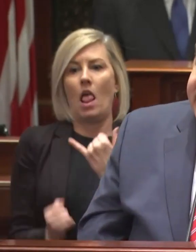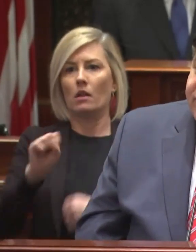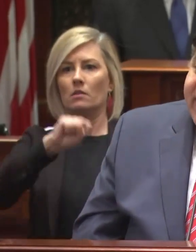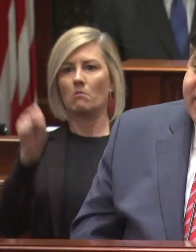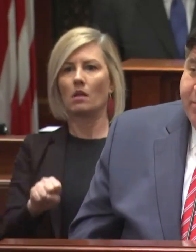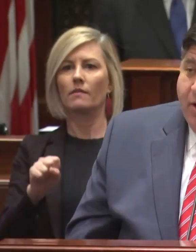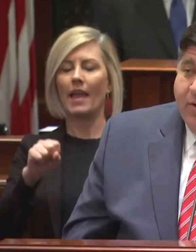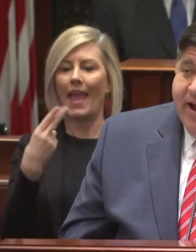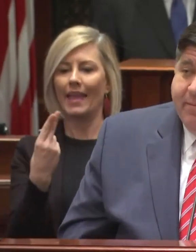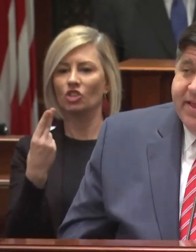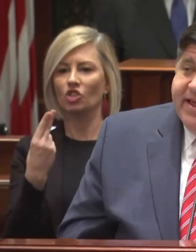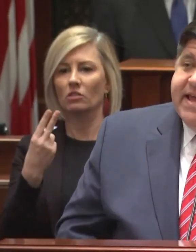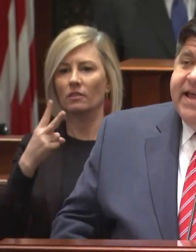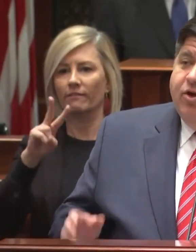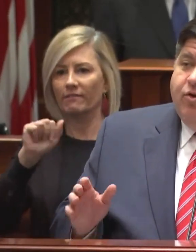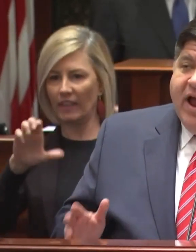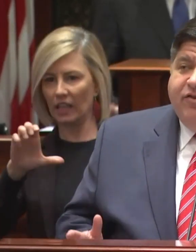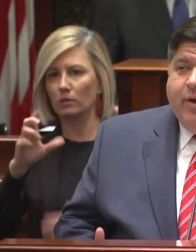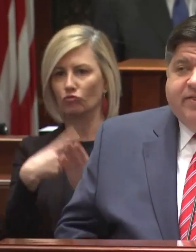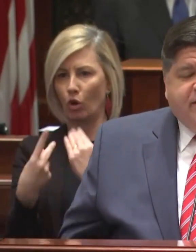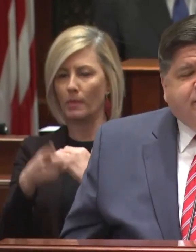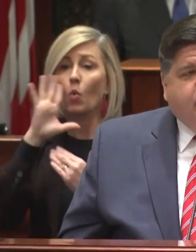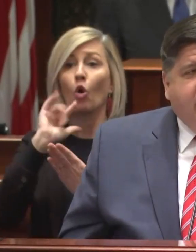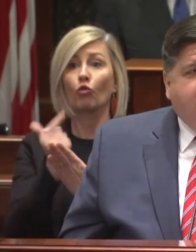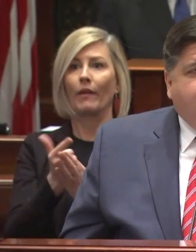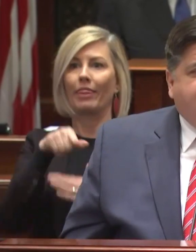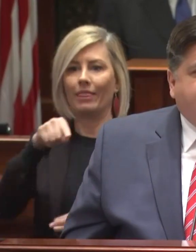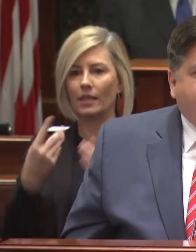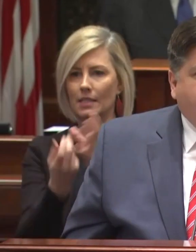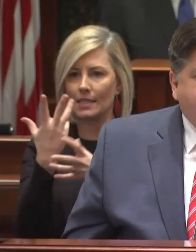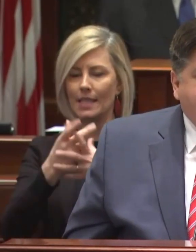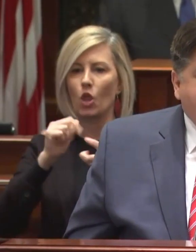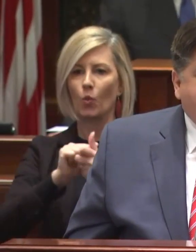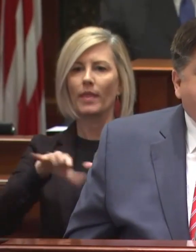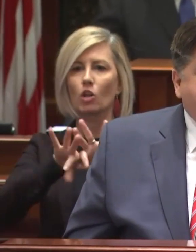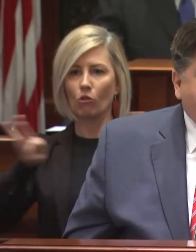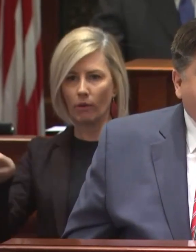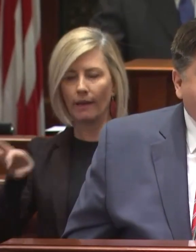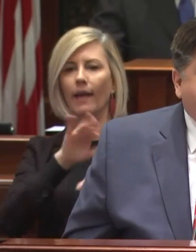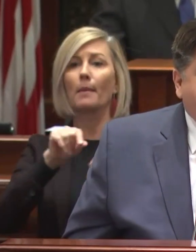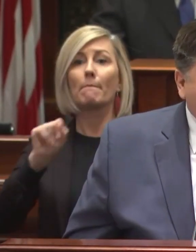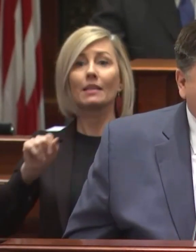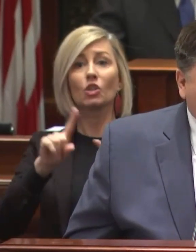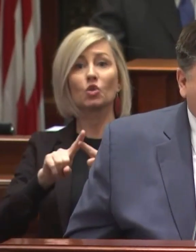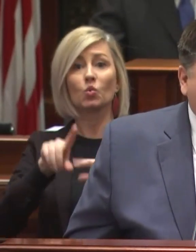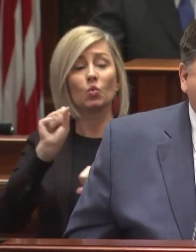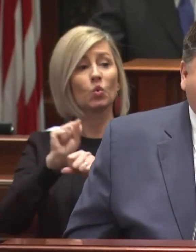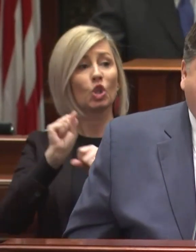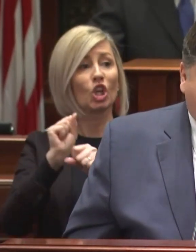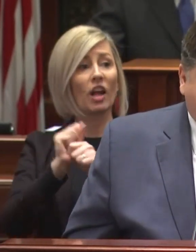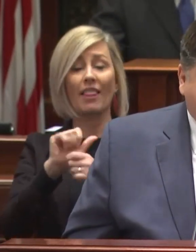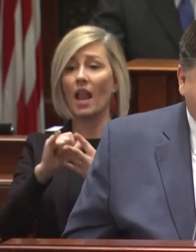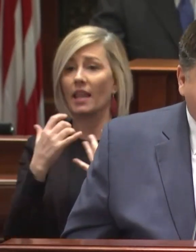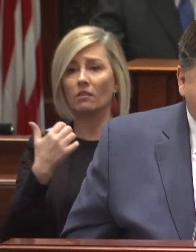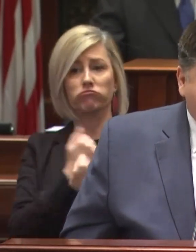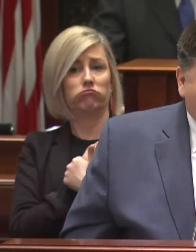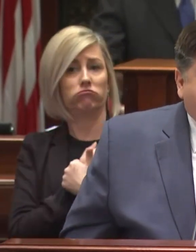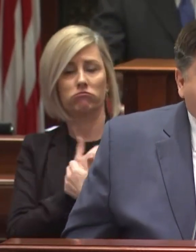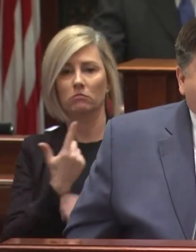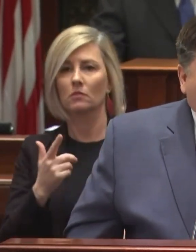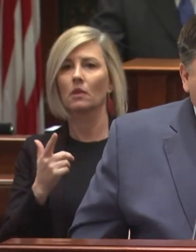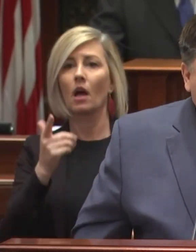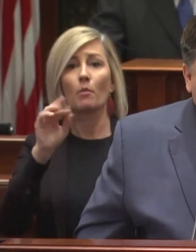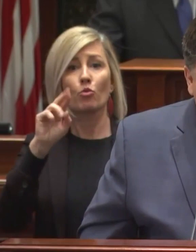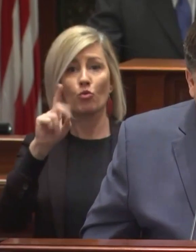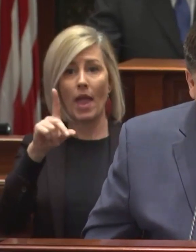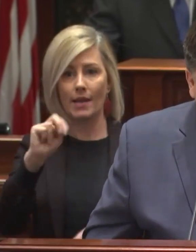of his HVAC program. He'll graduate this spring with a degree and the ability to do work that he loves.